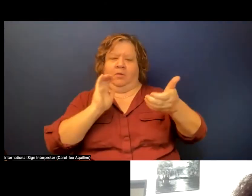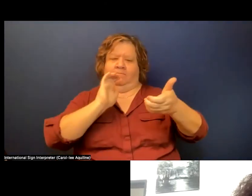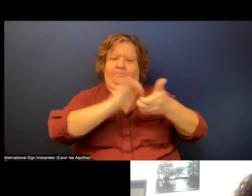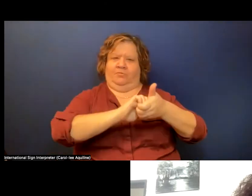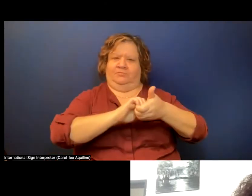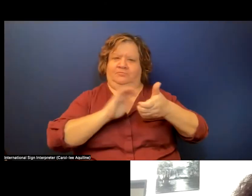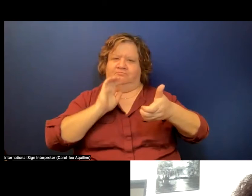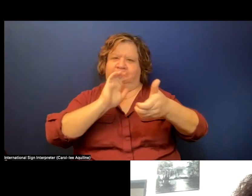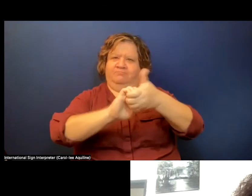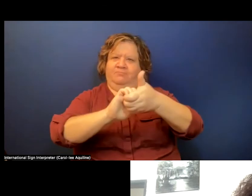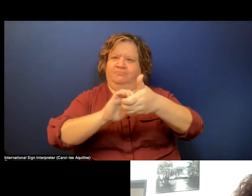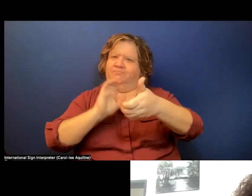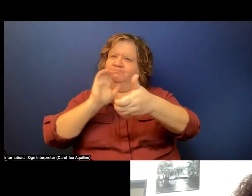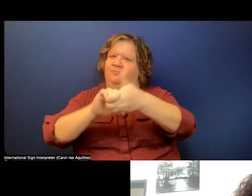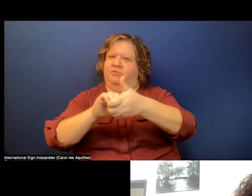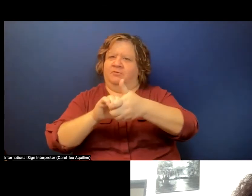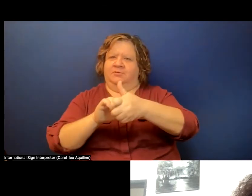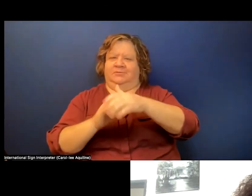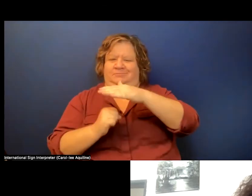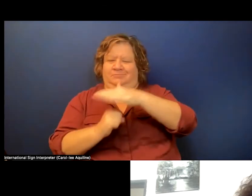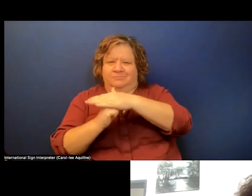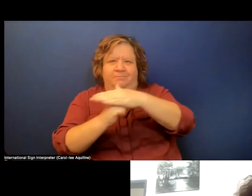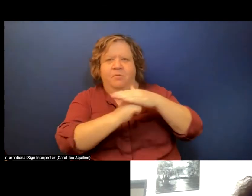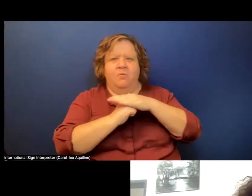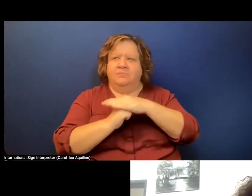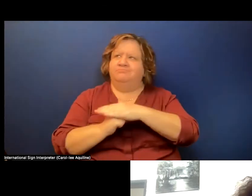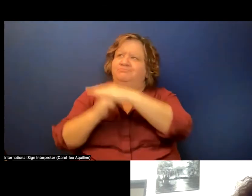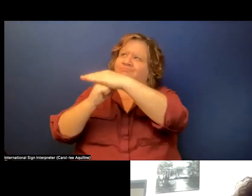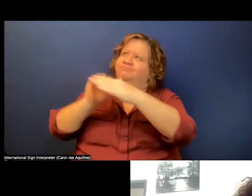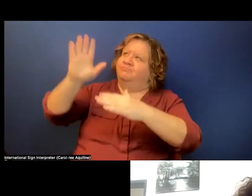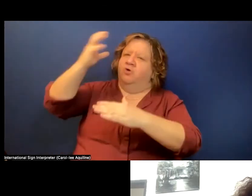summit. And so we gave deeper meaning to